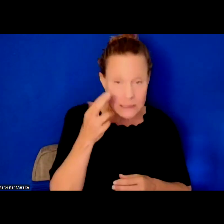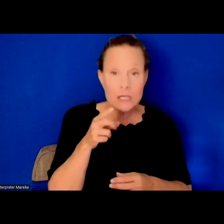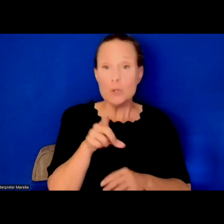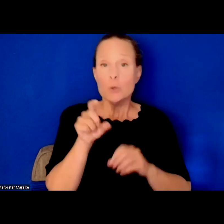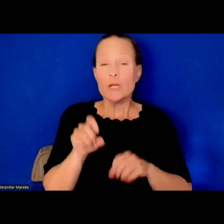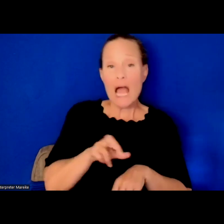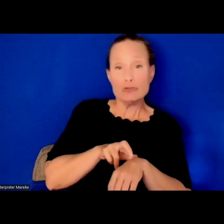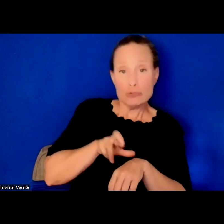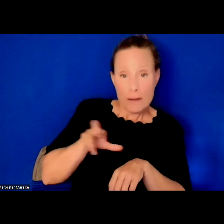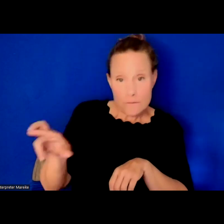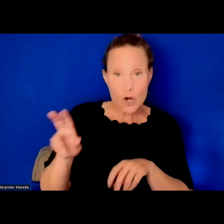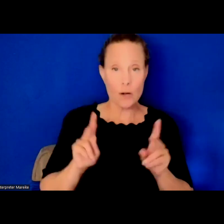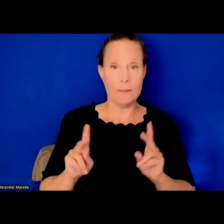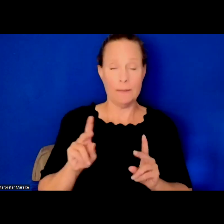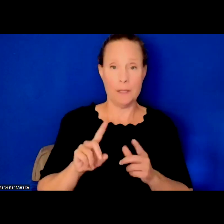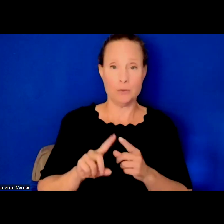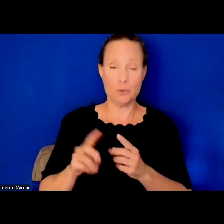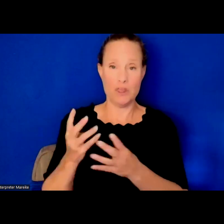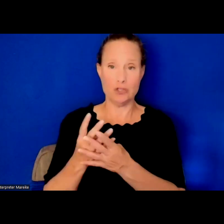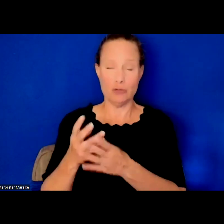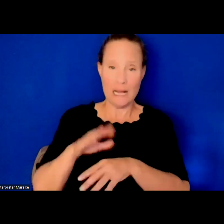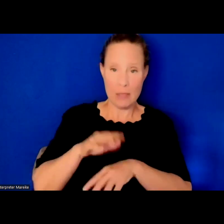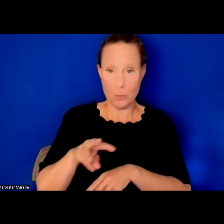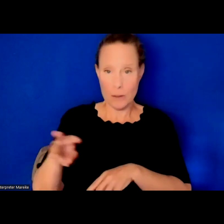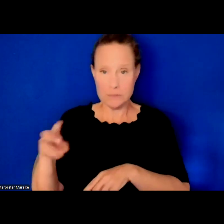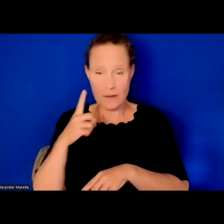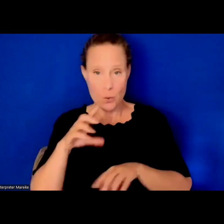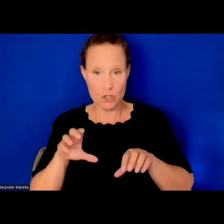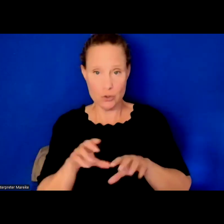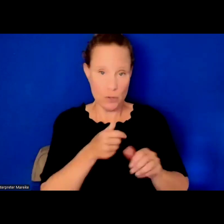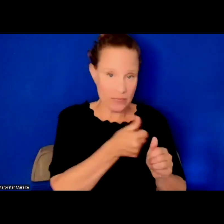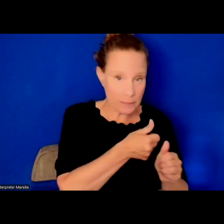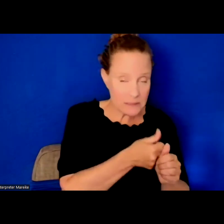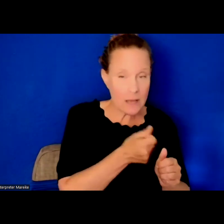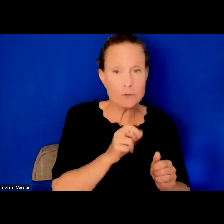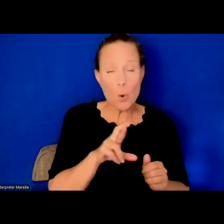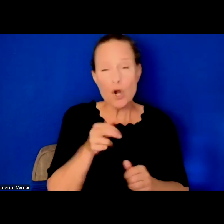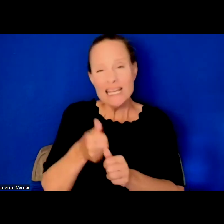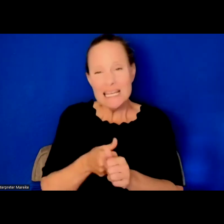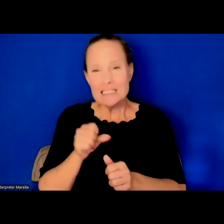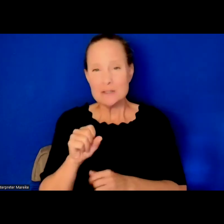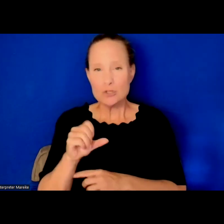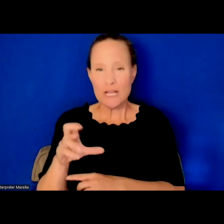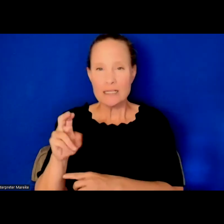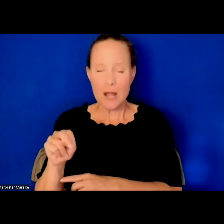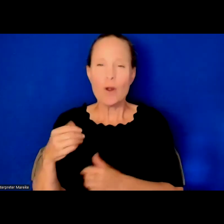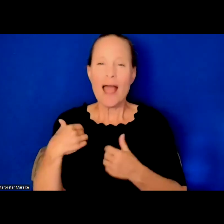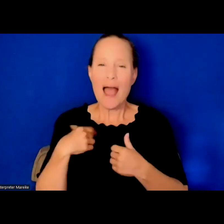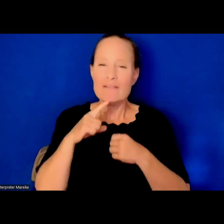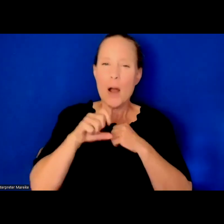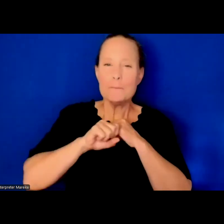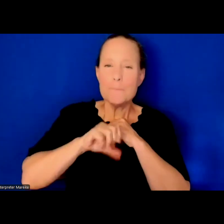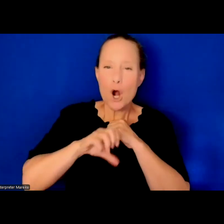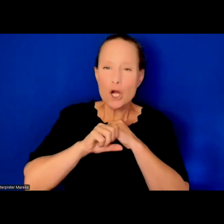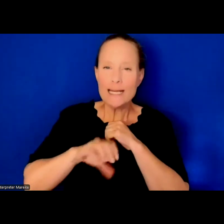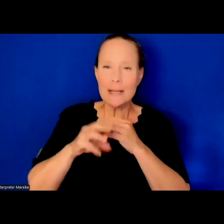refer members to the screening on the website, or each social care network also has those marketing materials I talked about,